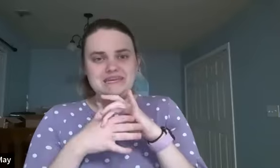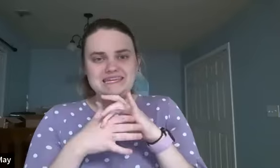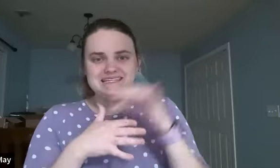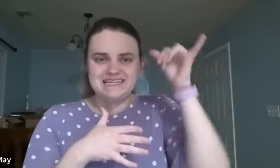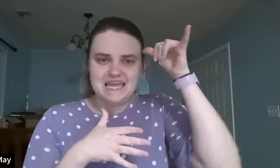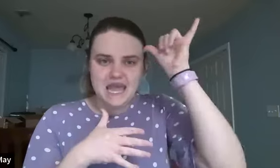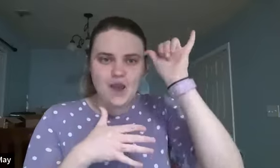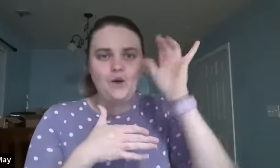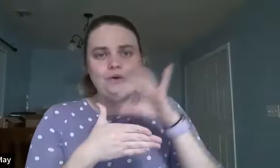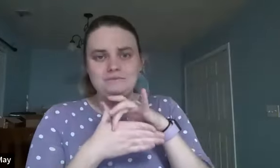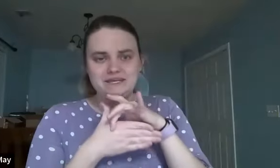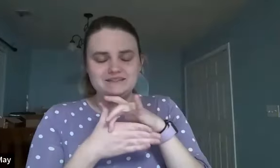meat, cow, meat.